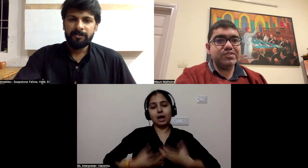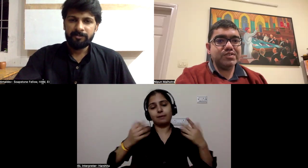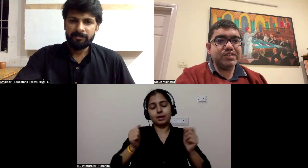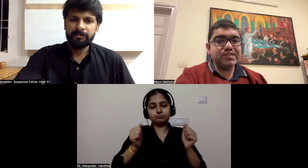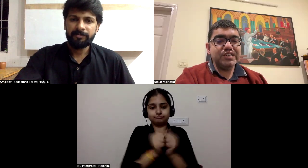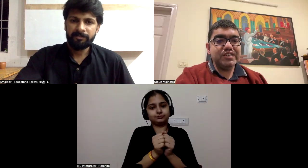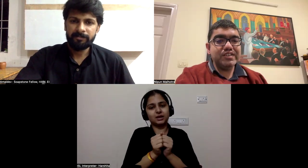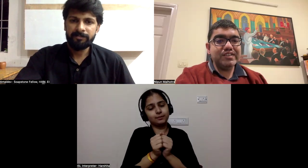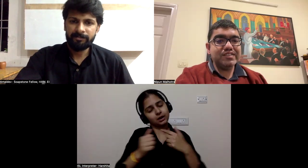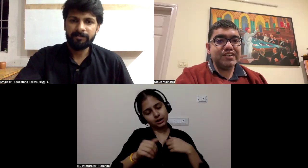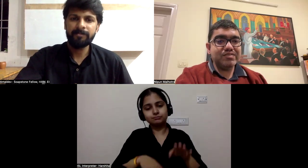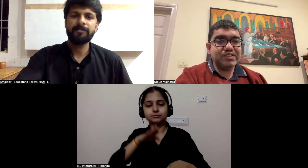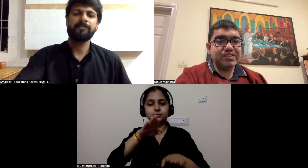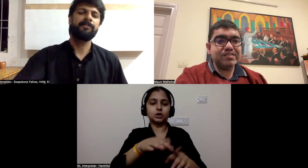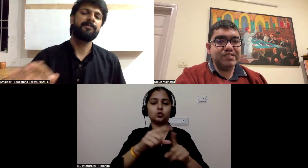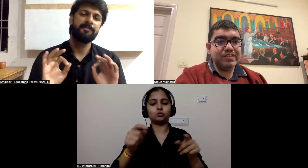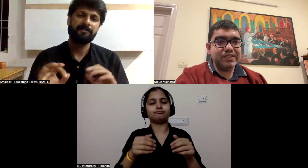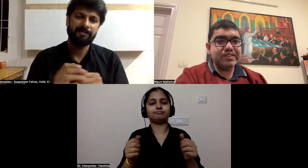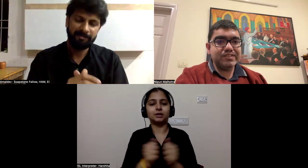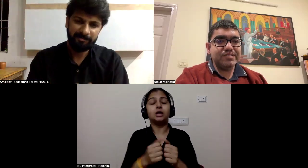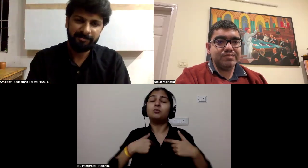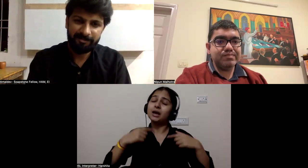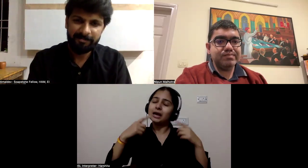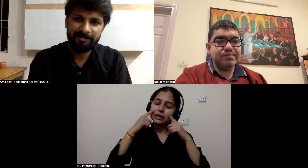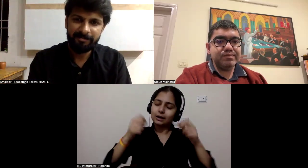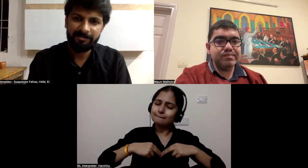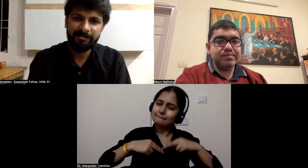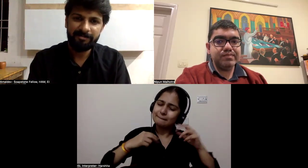forward and ensuring Indian Sign Language gets legally recognized.